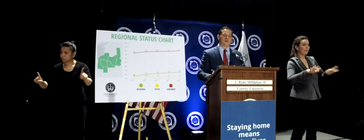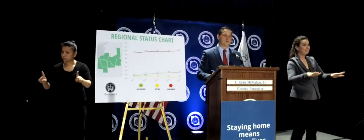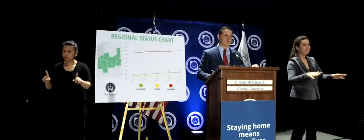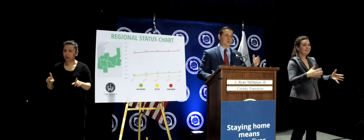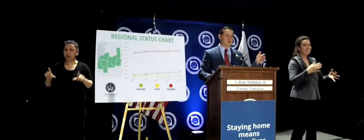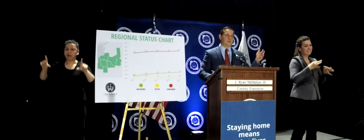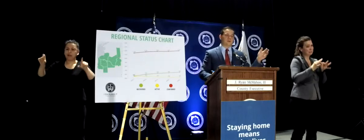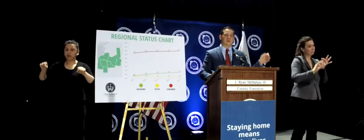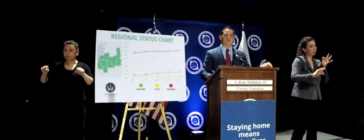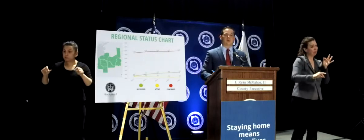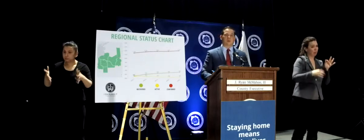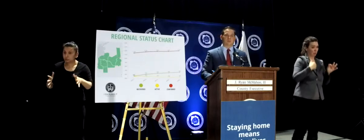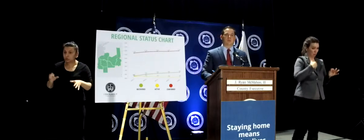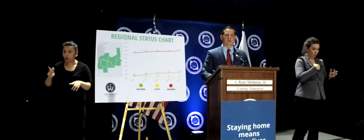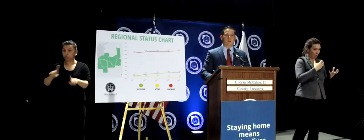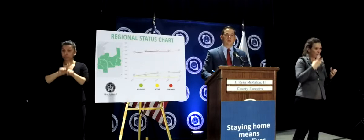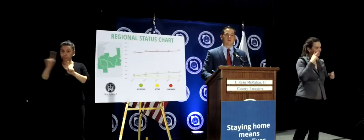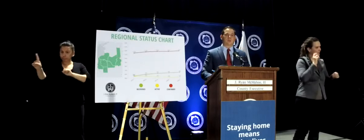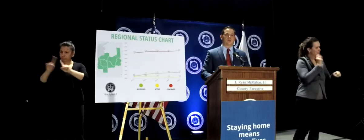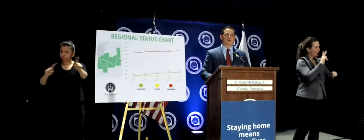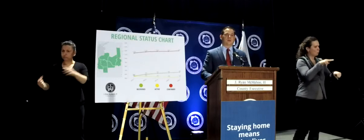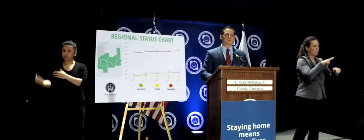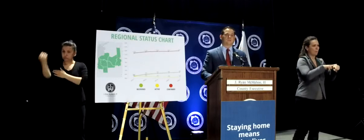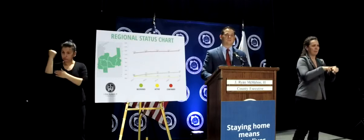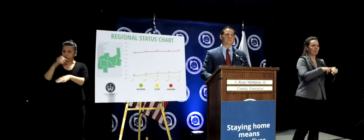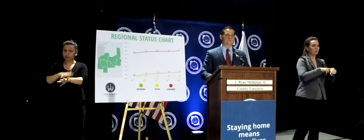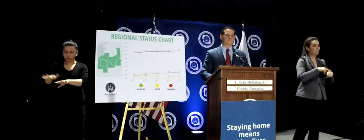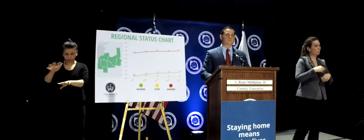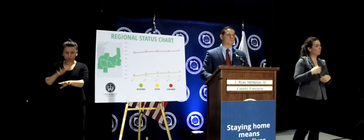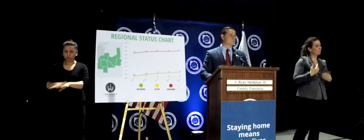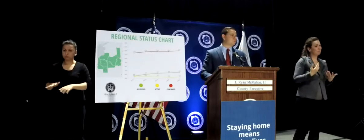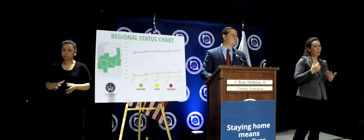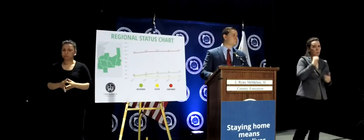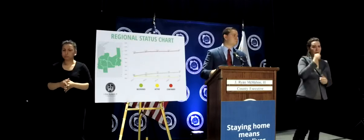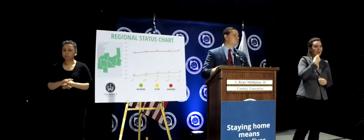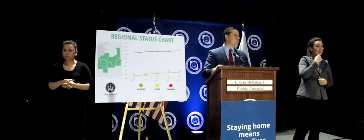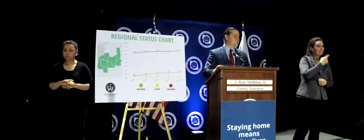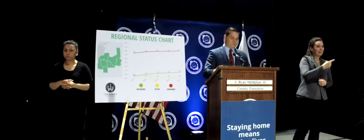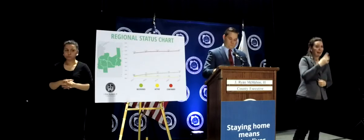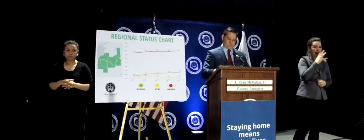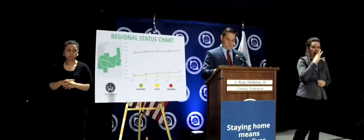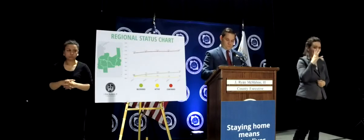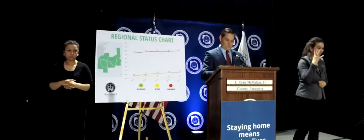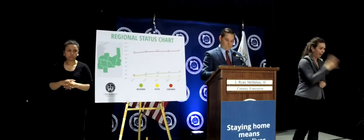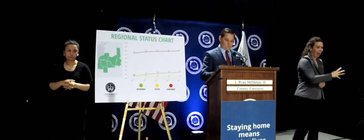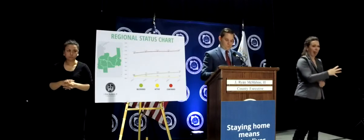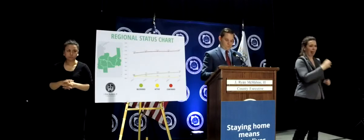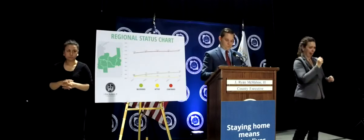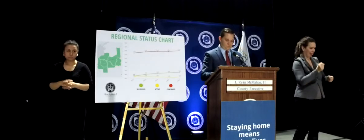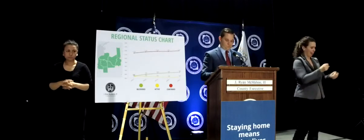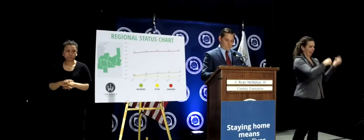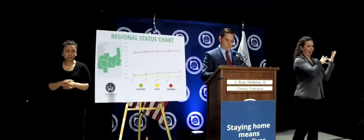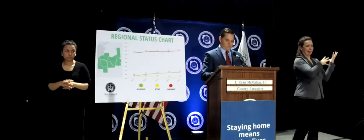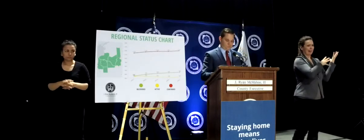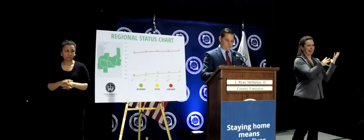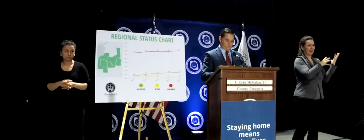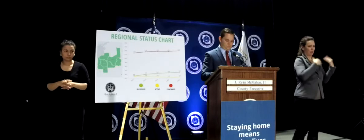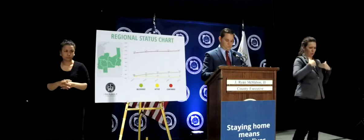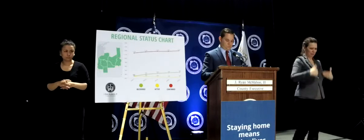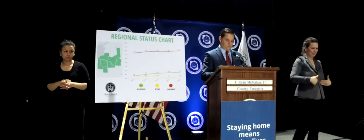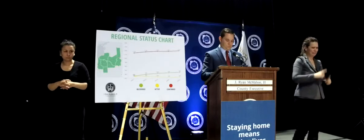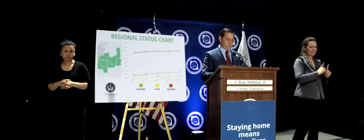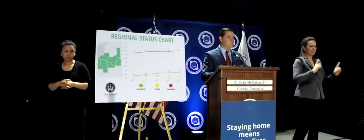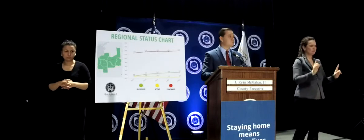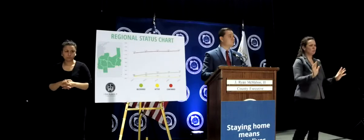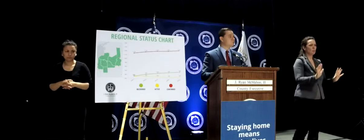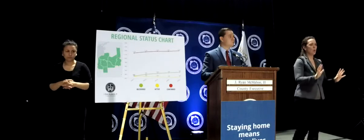than you did. Just do it when it makes sense for you. That's what we're saying. Ryan, in talking about the regional approach